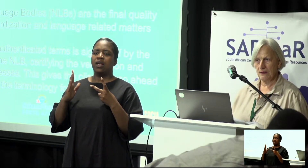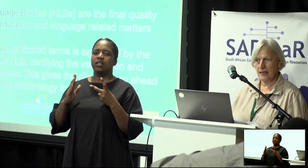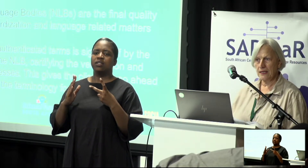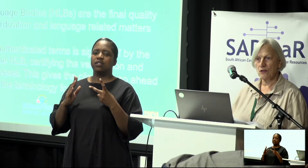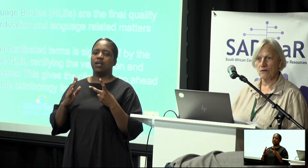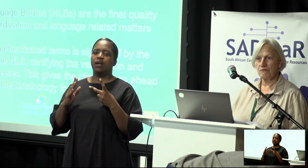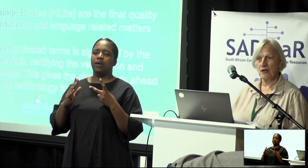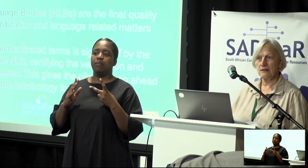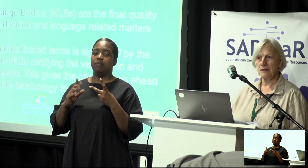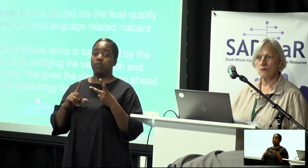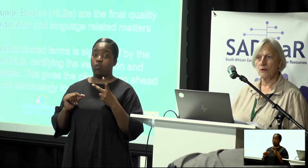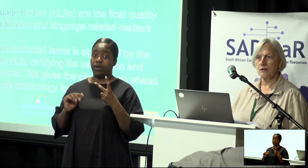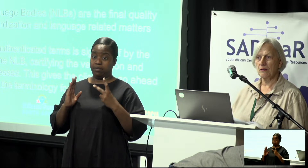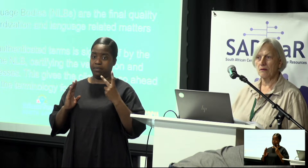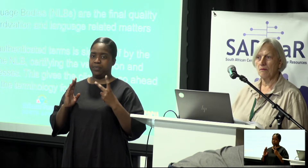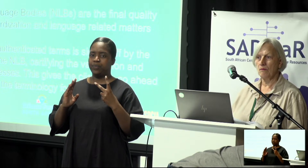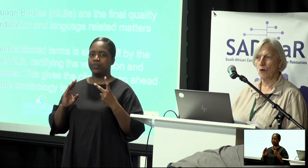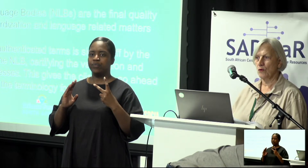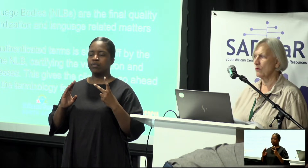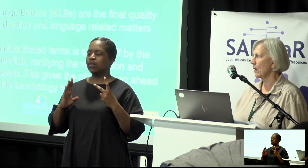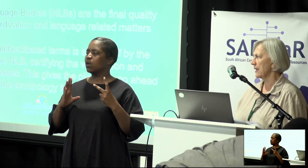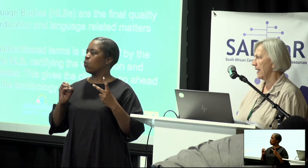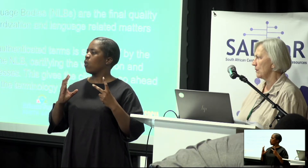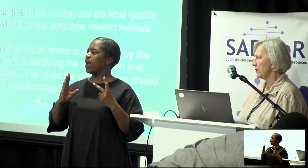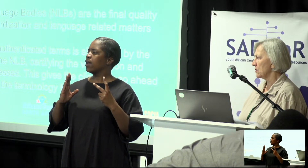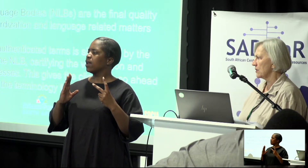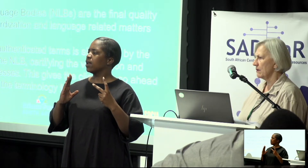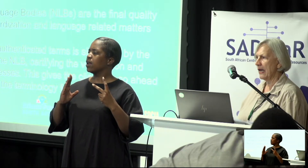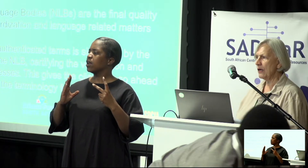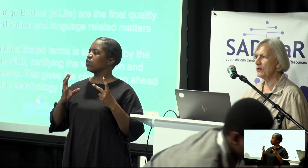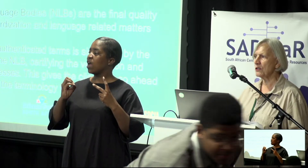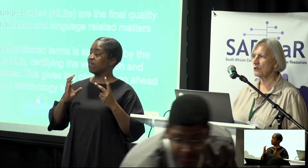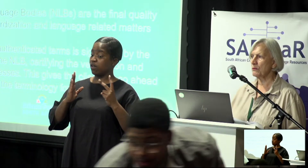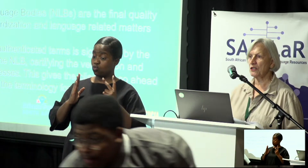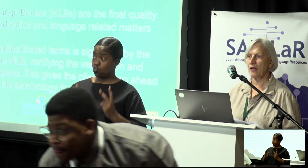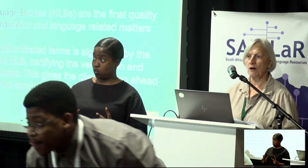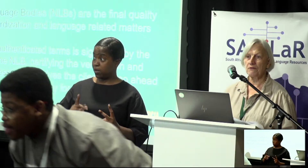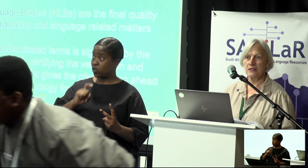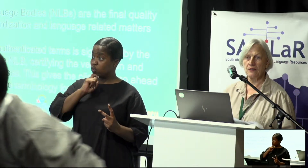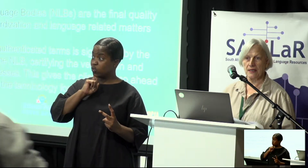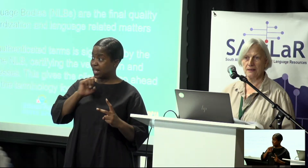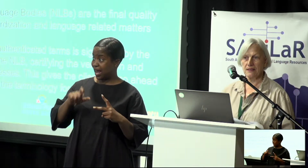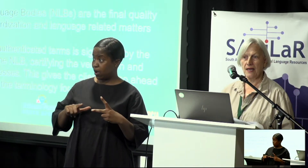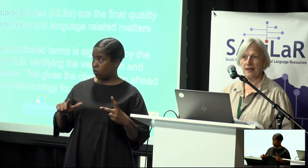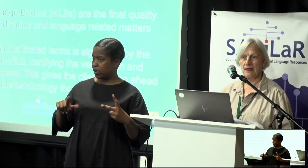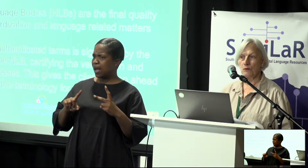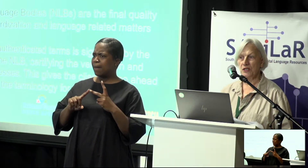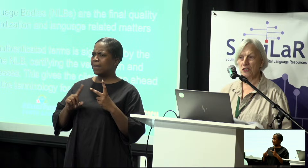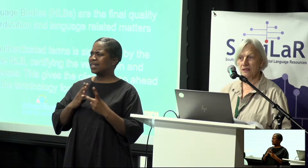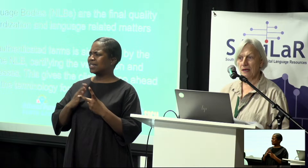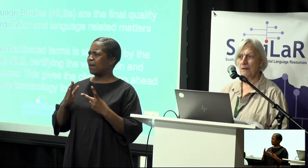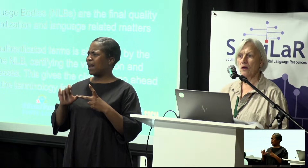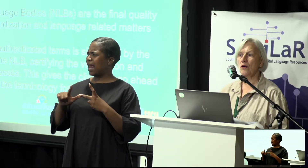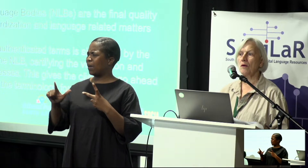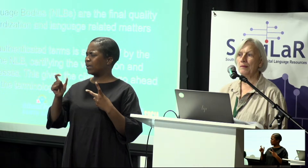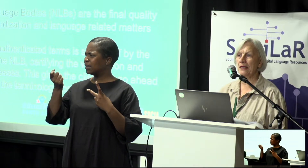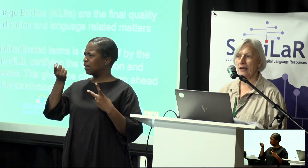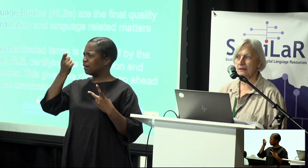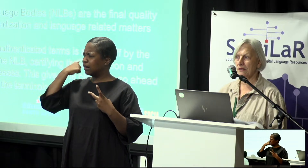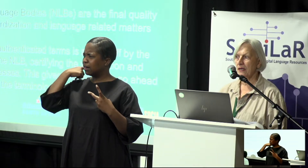that is confronted with more than one language. Languages which they often don't understand and which